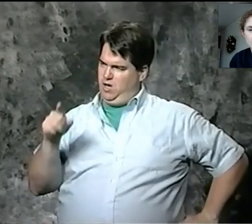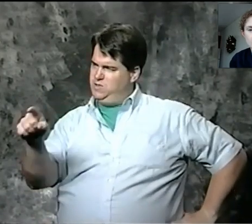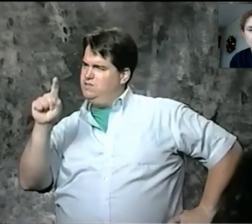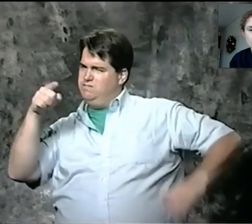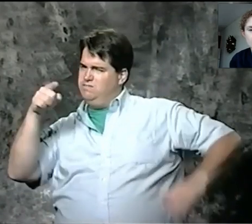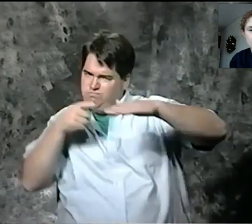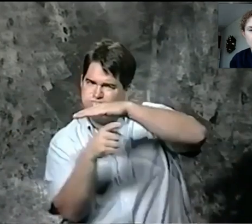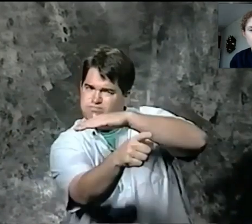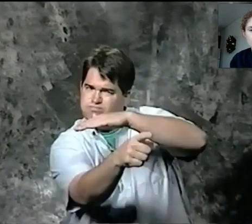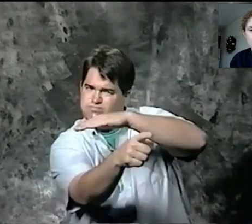comes up to me.